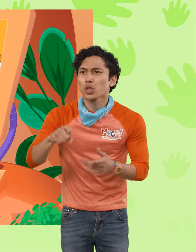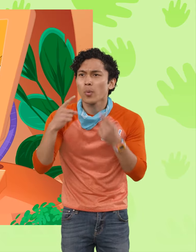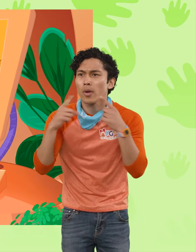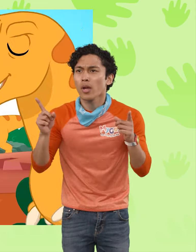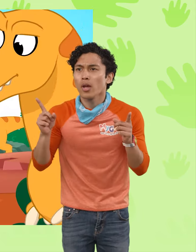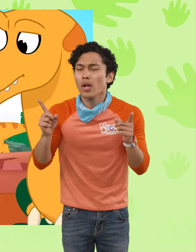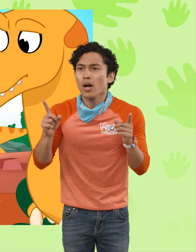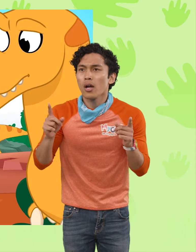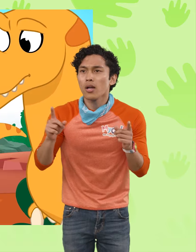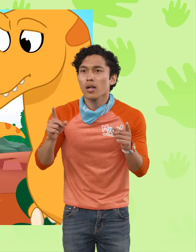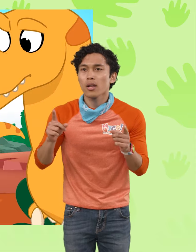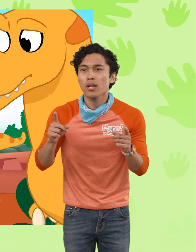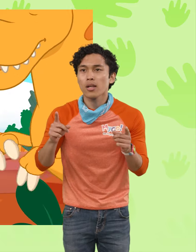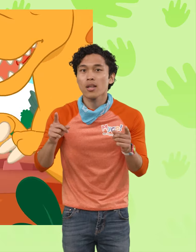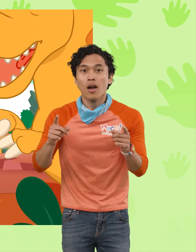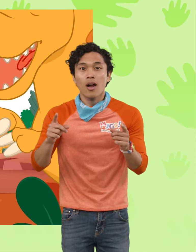That should do it.